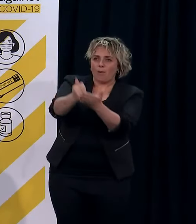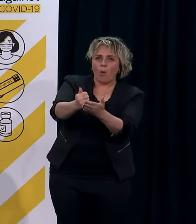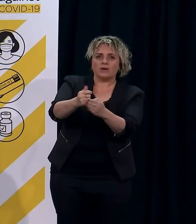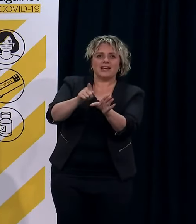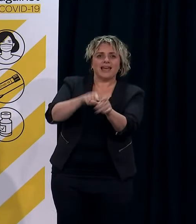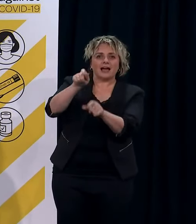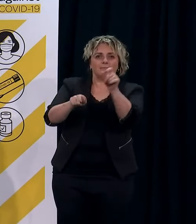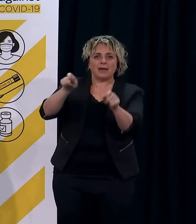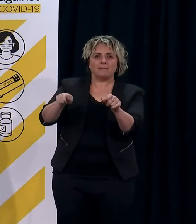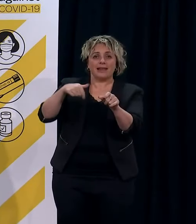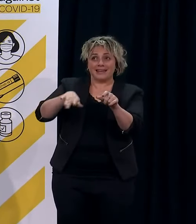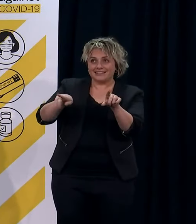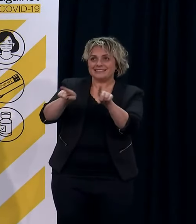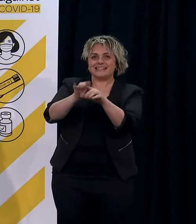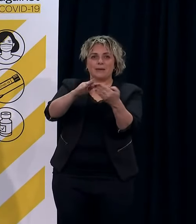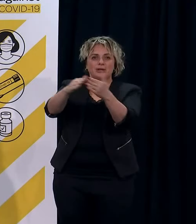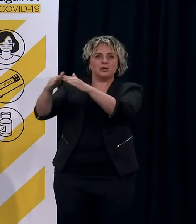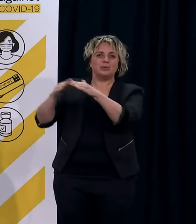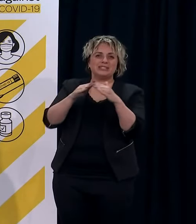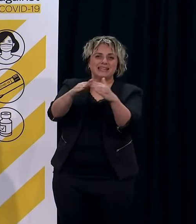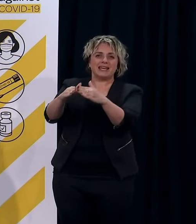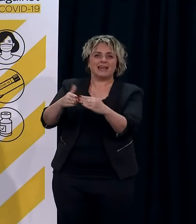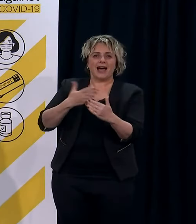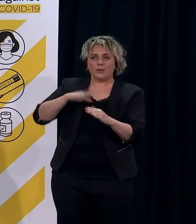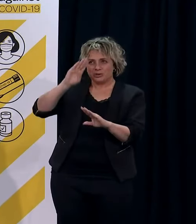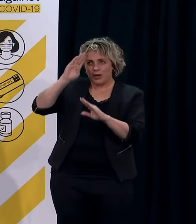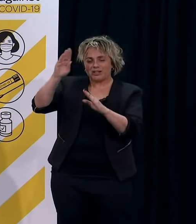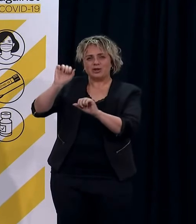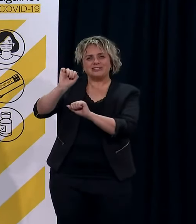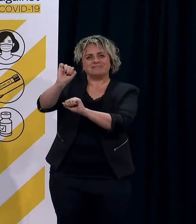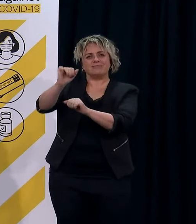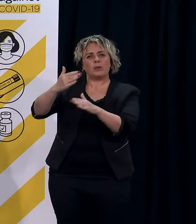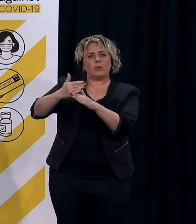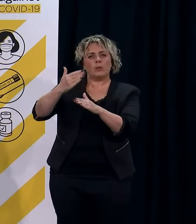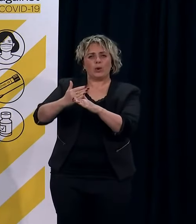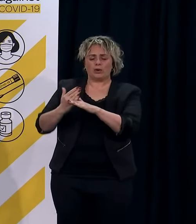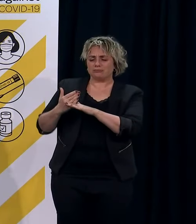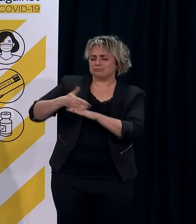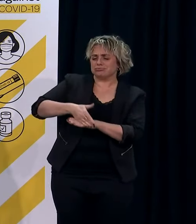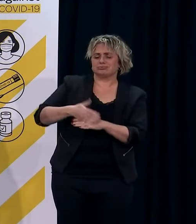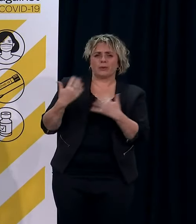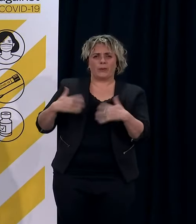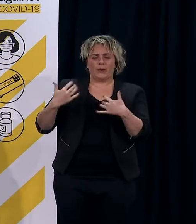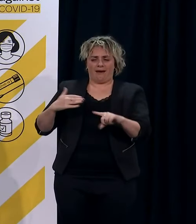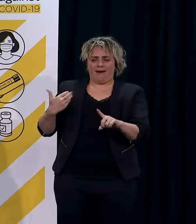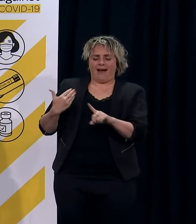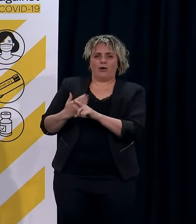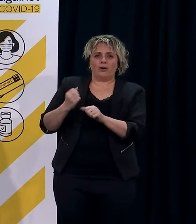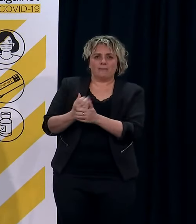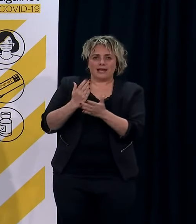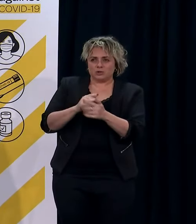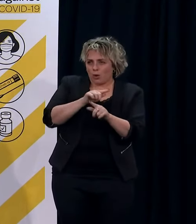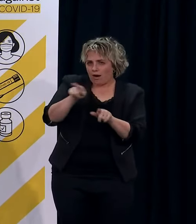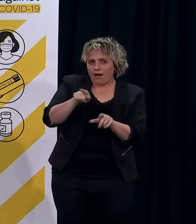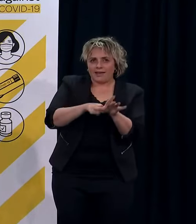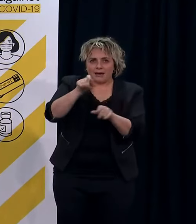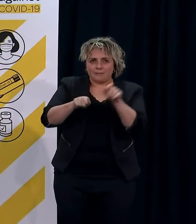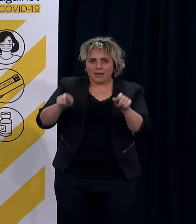community. So I just want to take the opportunity to acknowledge them and all of the work that they've been doing to keep other young people